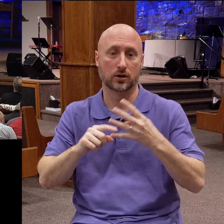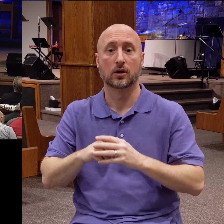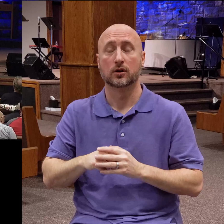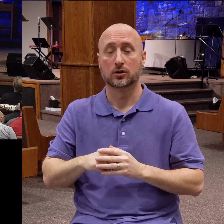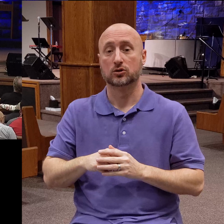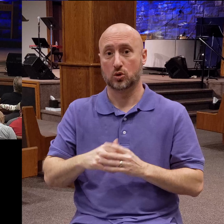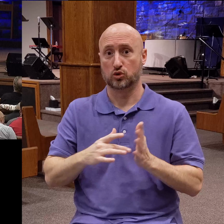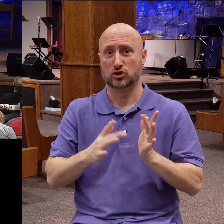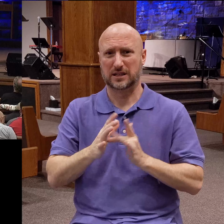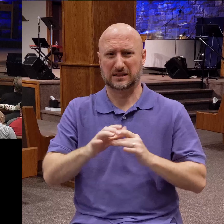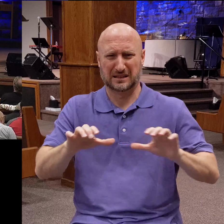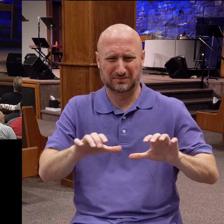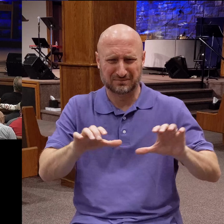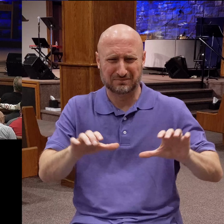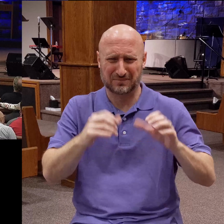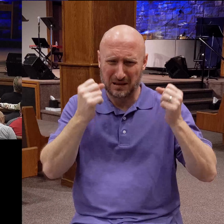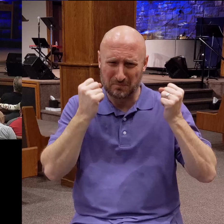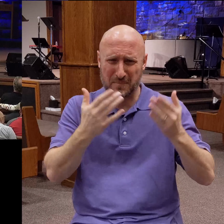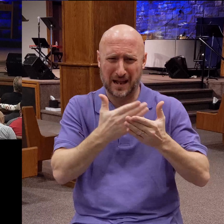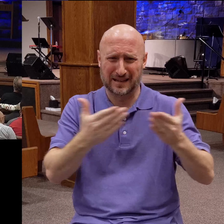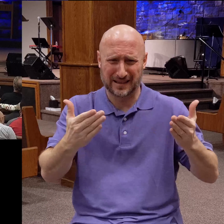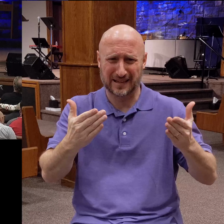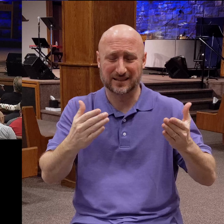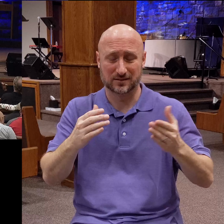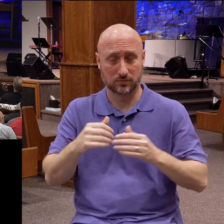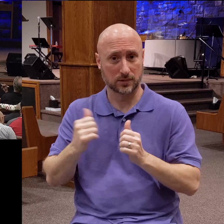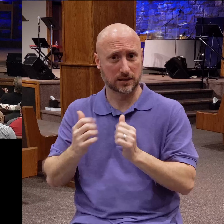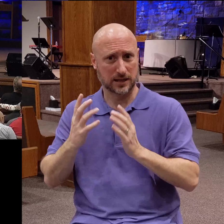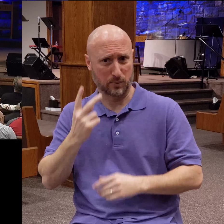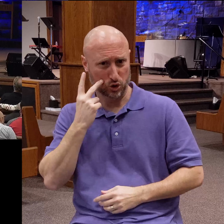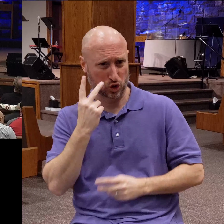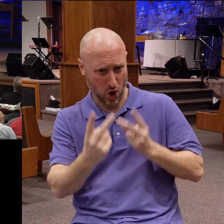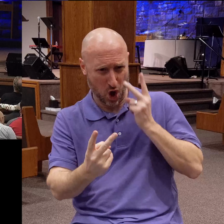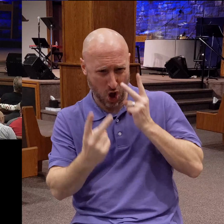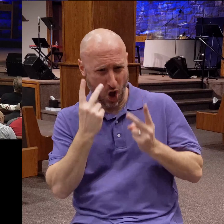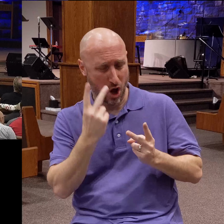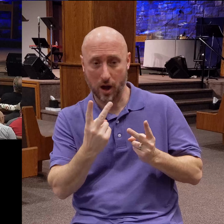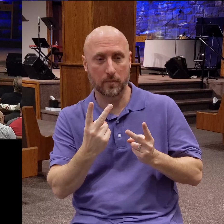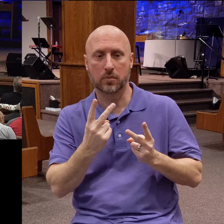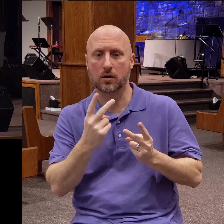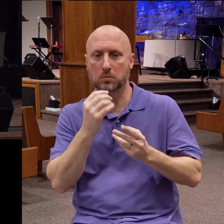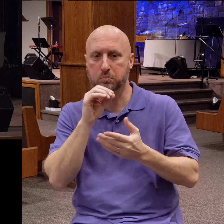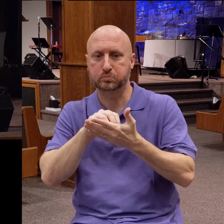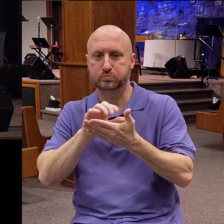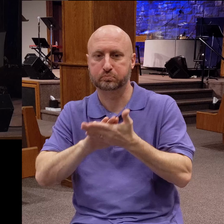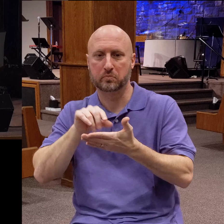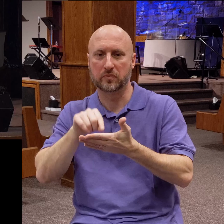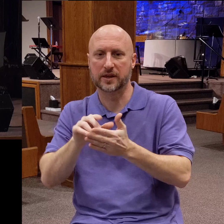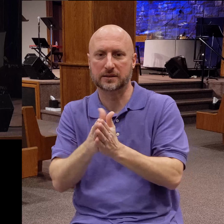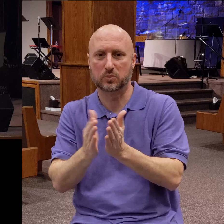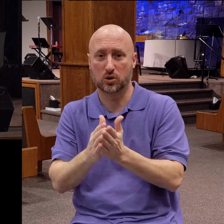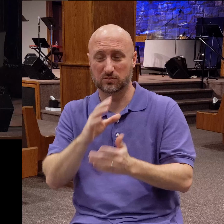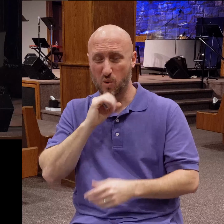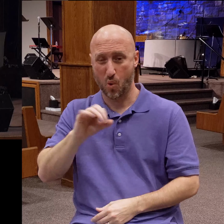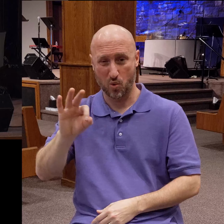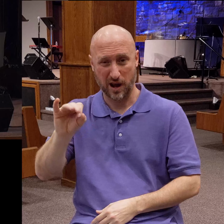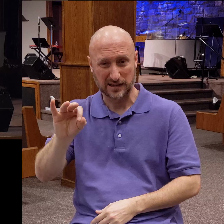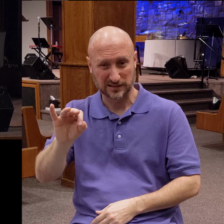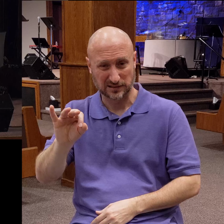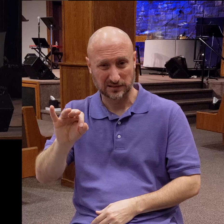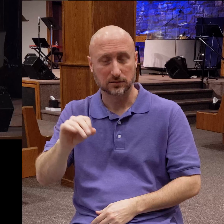the presence. John saw them of his disciples, which are not written in this book. You think as 90 years old, he's putting his quill